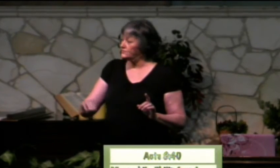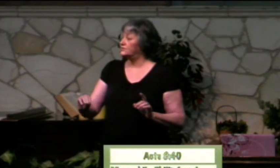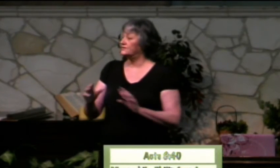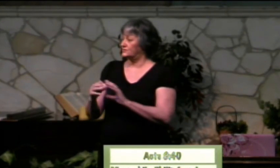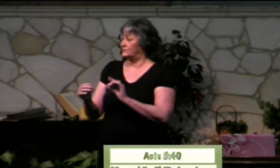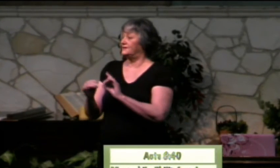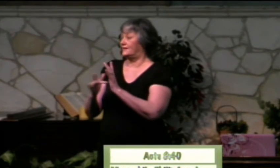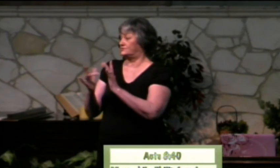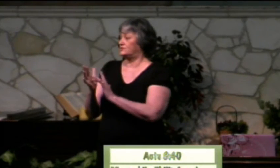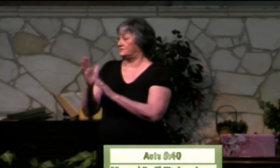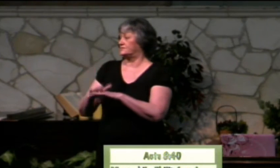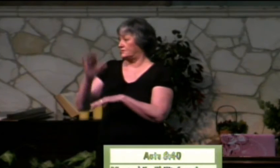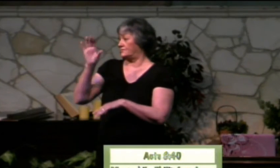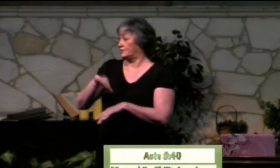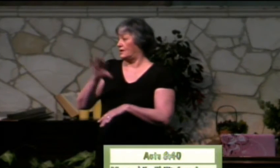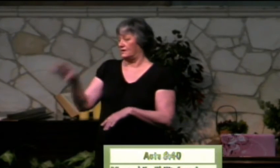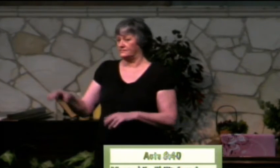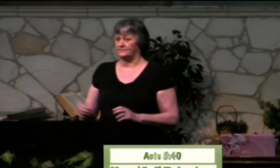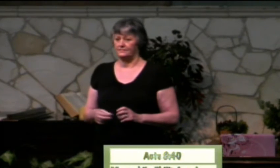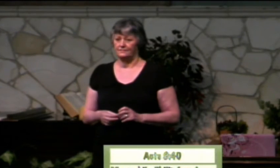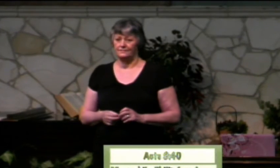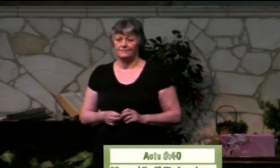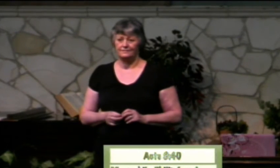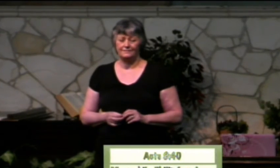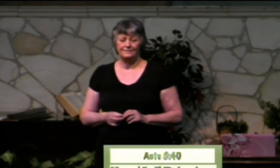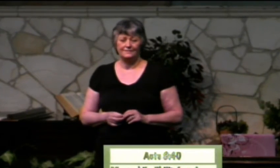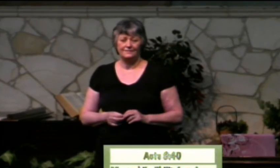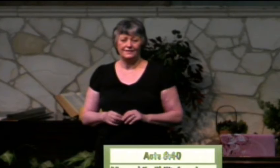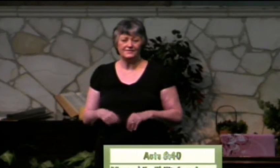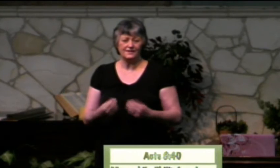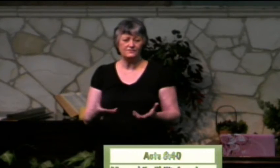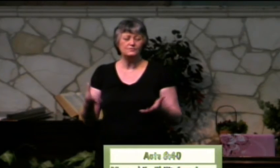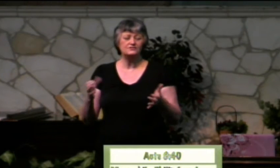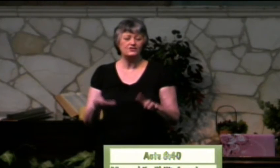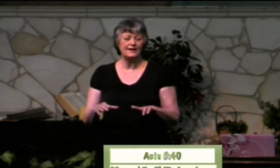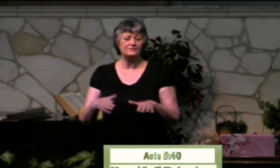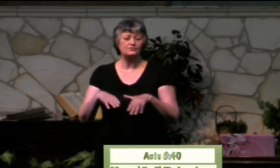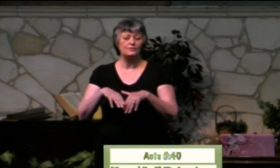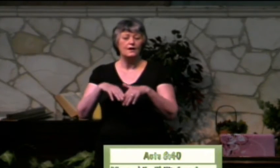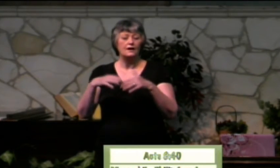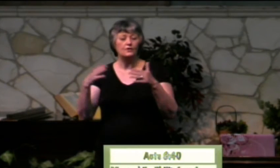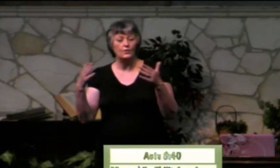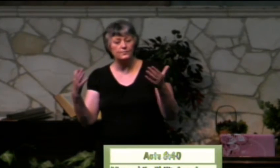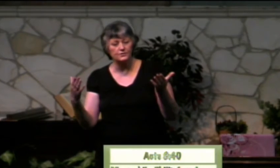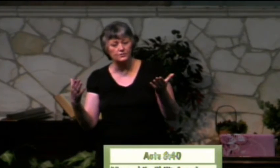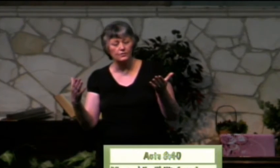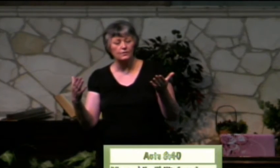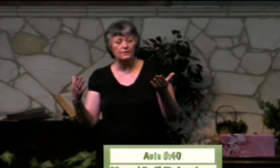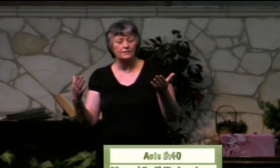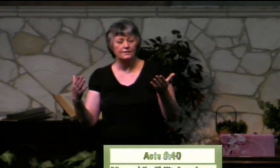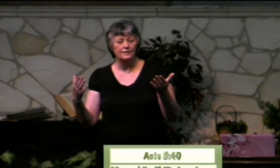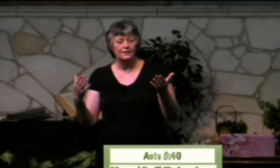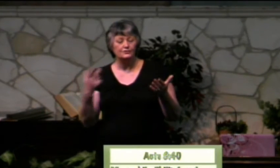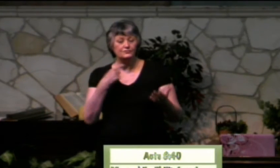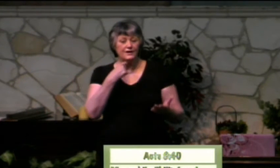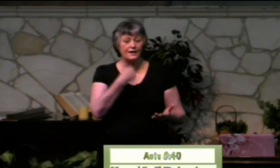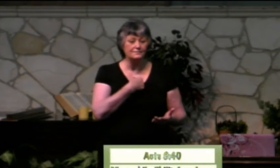the story of Jesus on the cross. It gives you a chance to an open door. You tell me